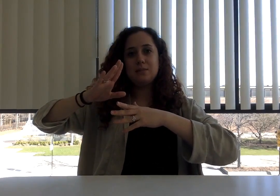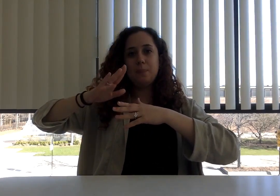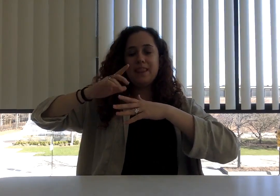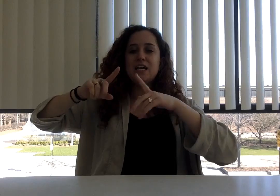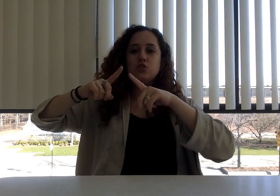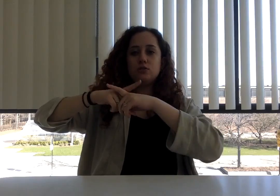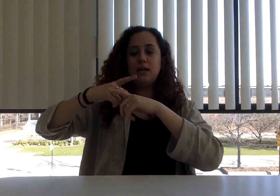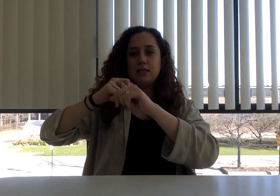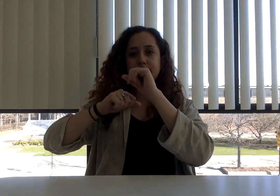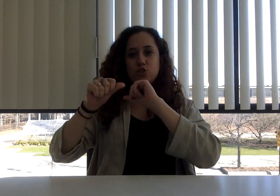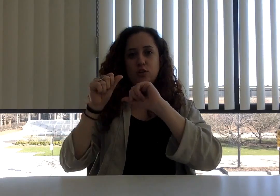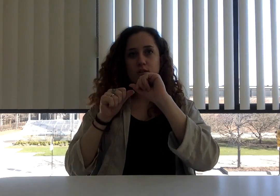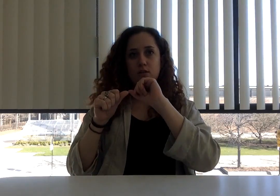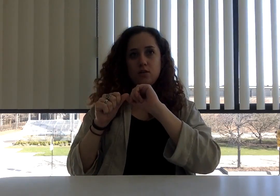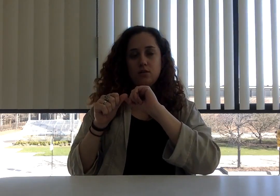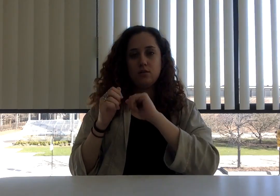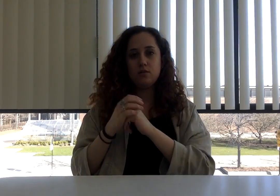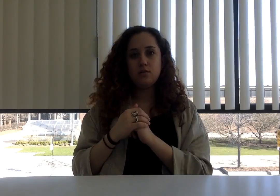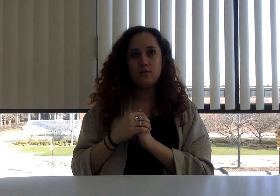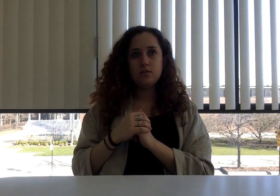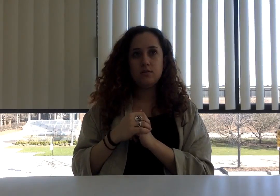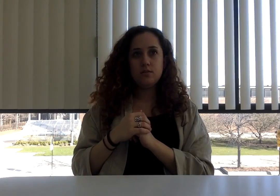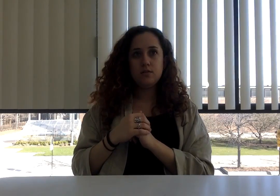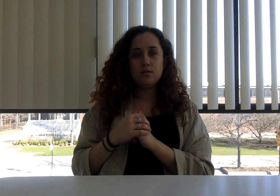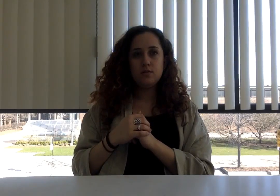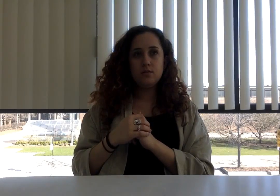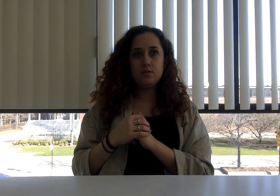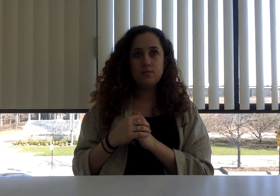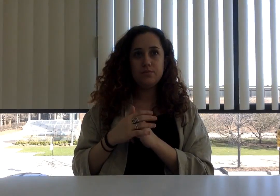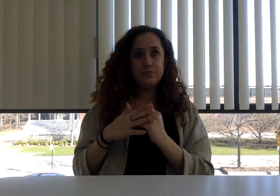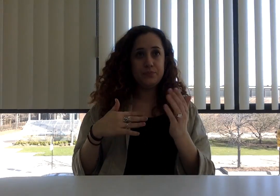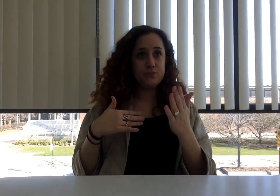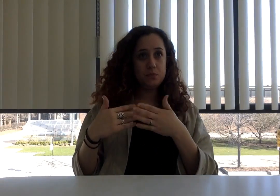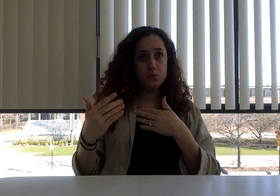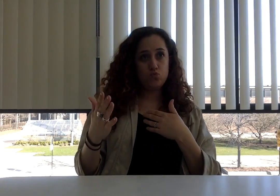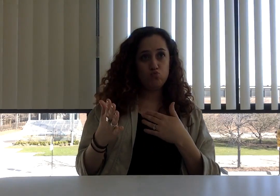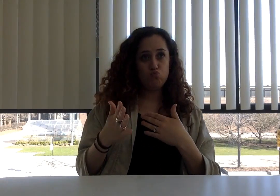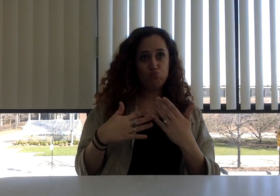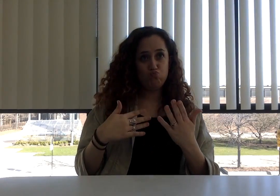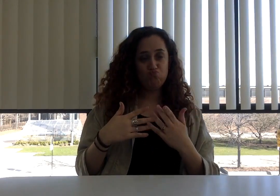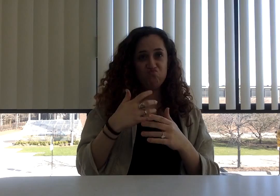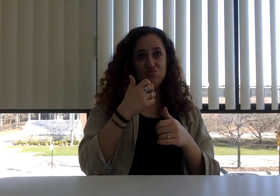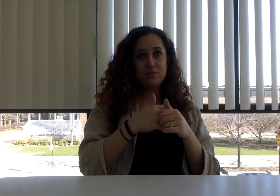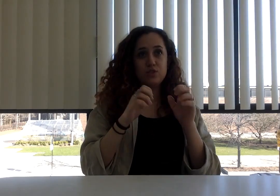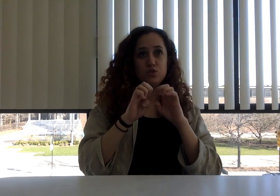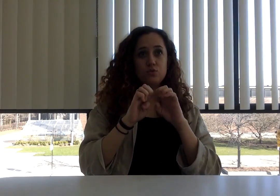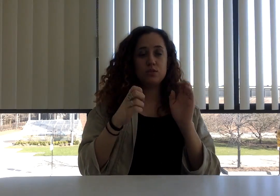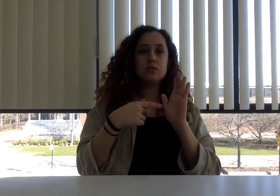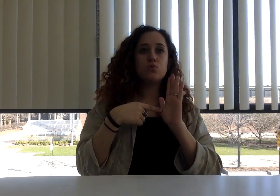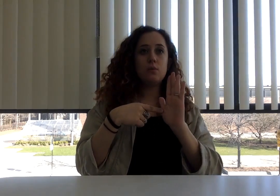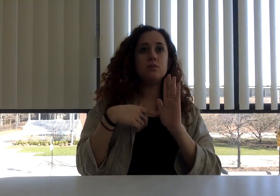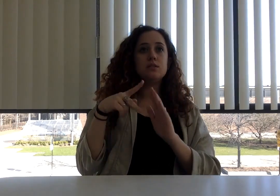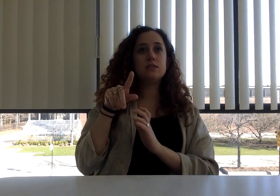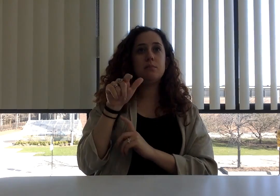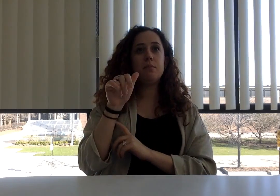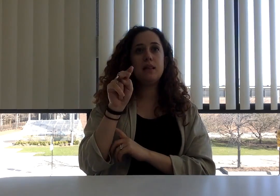Long-winded, short-winded. Each equation represents a plane. Create 3 planes in the x, y, z, in x, y,